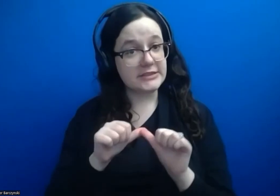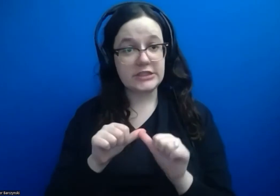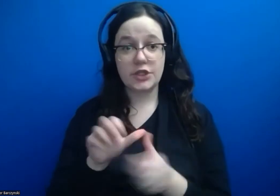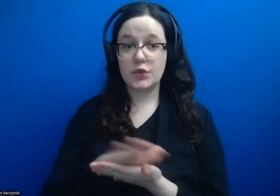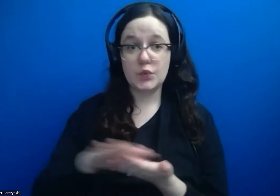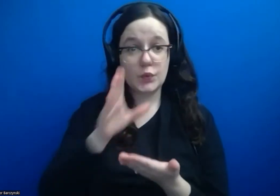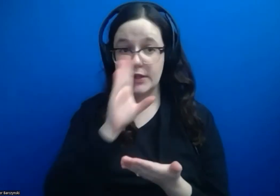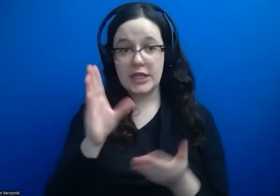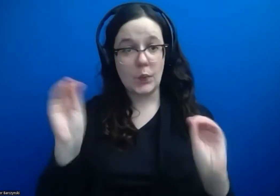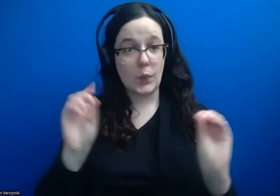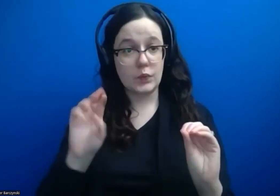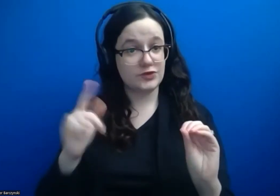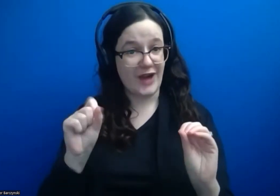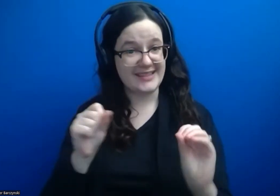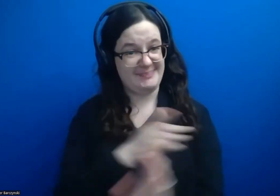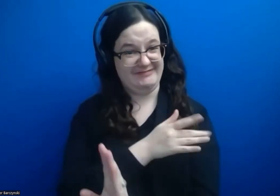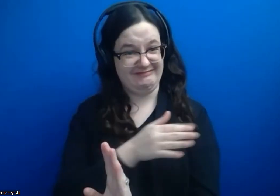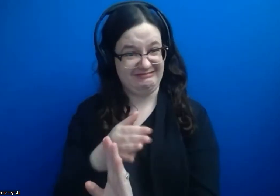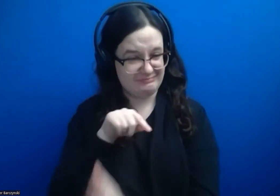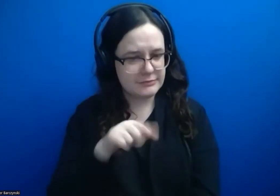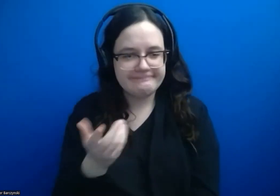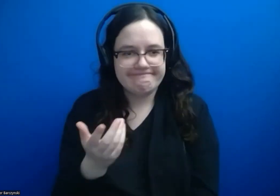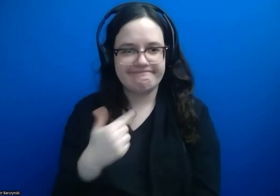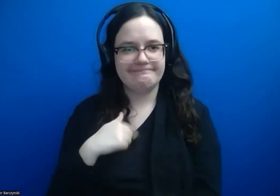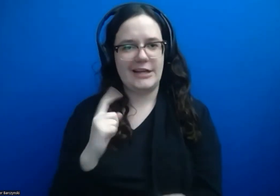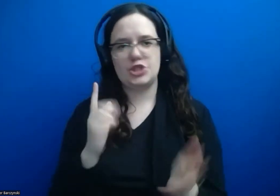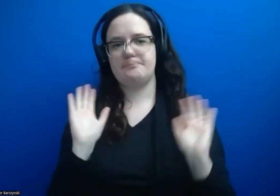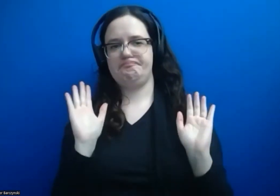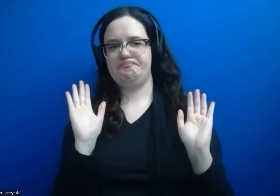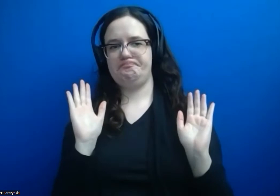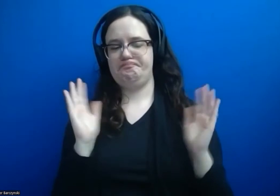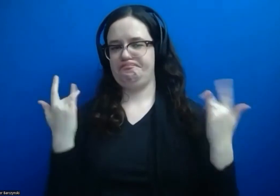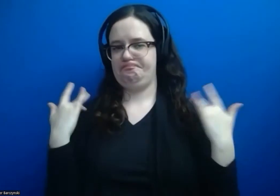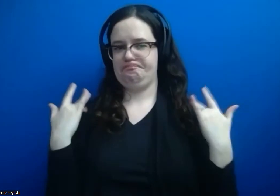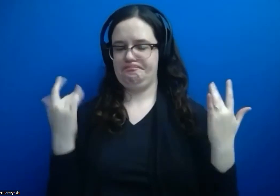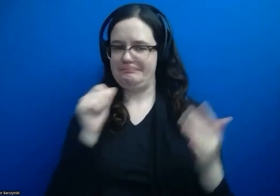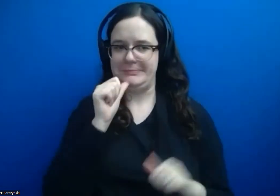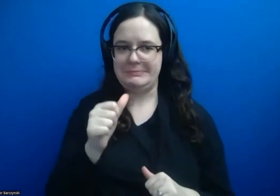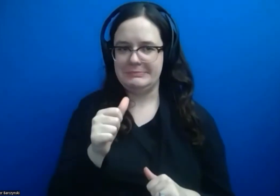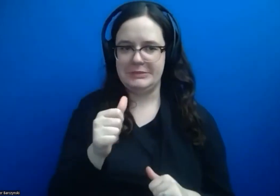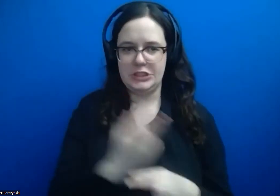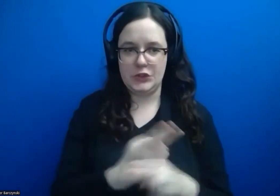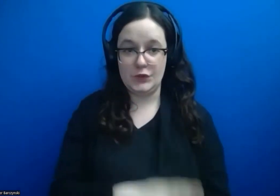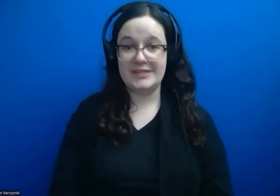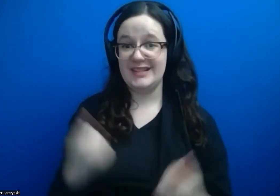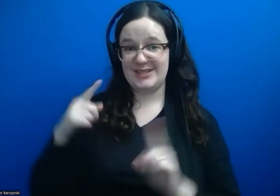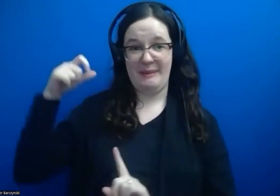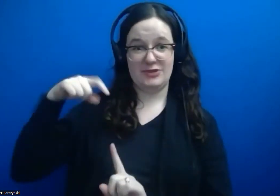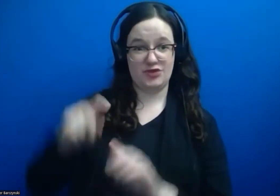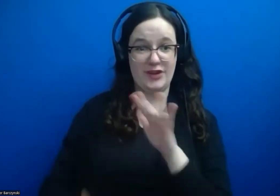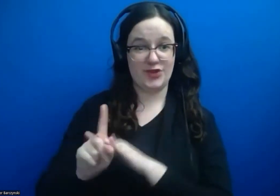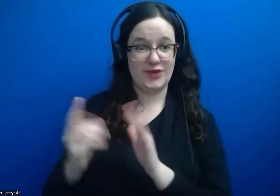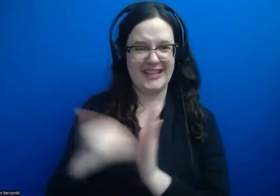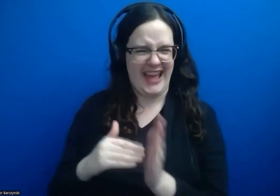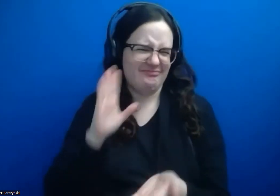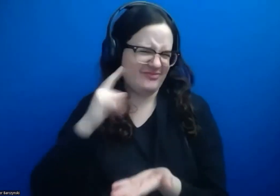those years, I basically was just abstaining. So when these triggers arised again, which we'll talk about as we get further